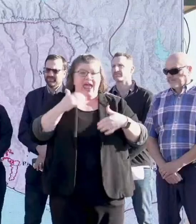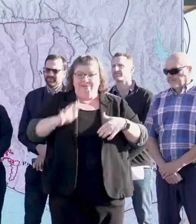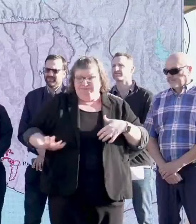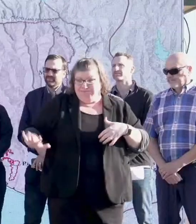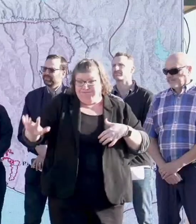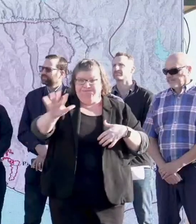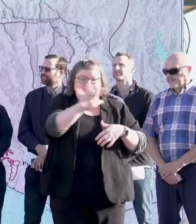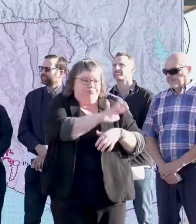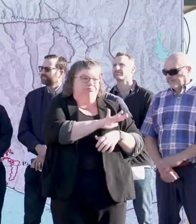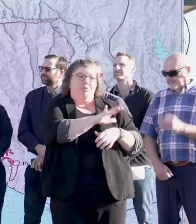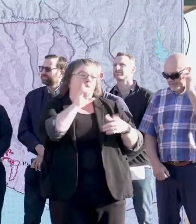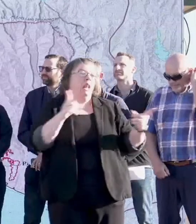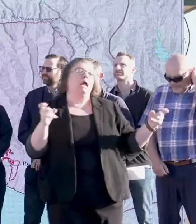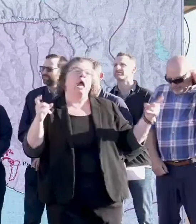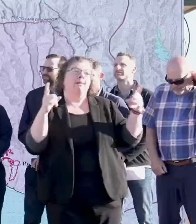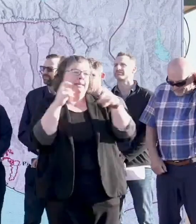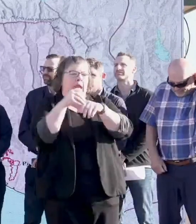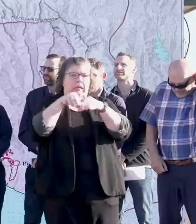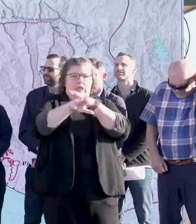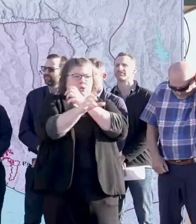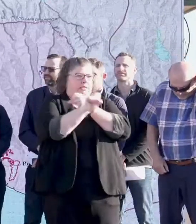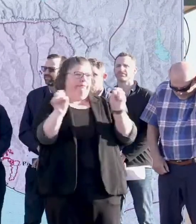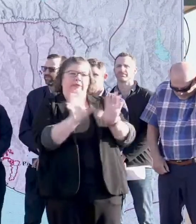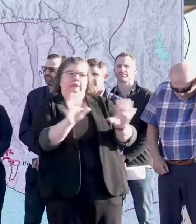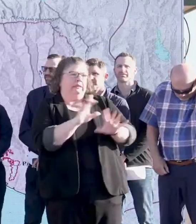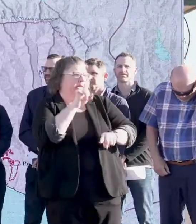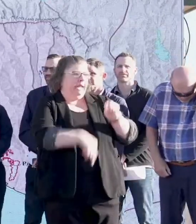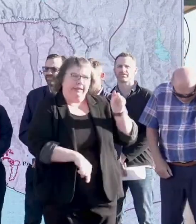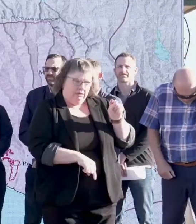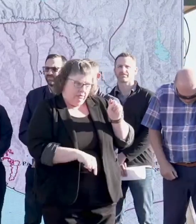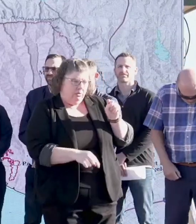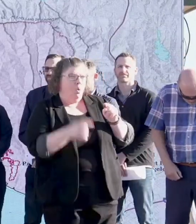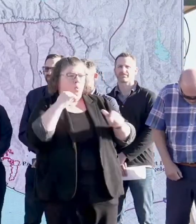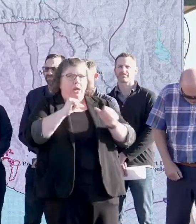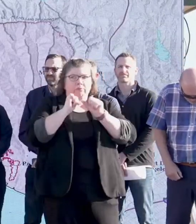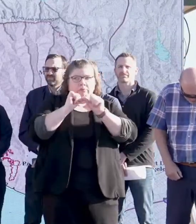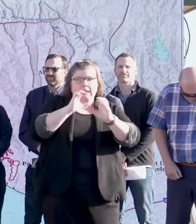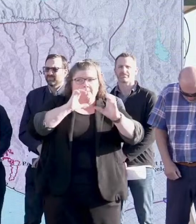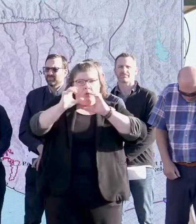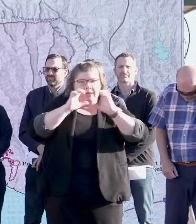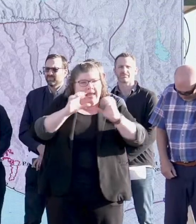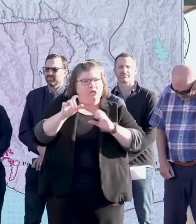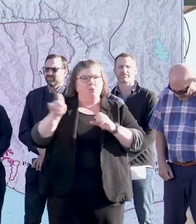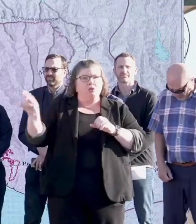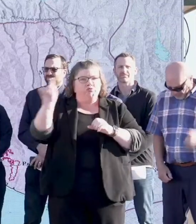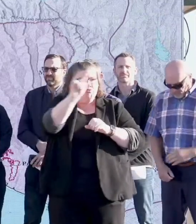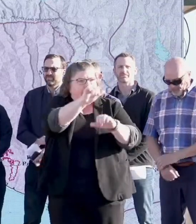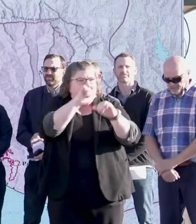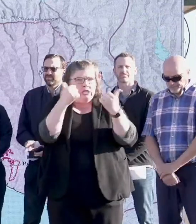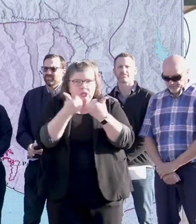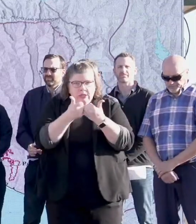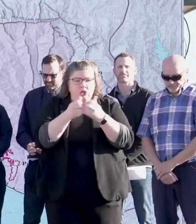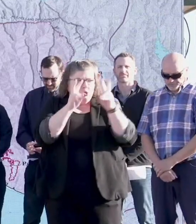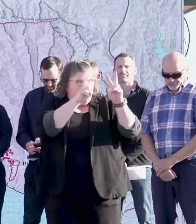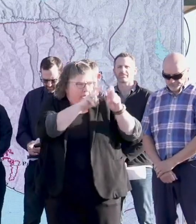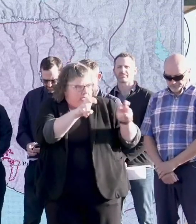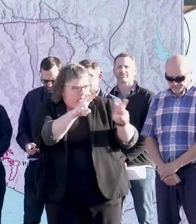areas, further complicating safe re-entry. We are in constant communication with relevant agencies to assess